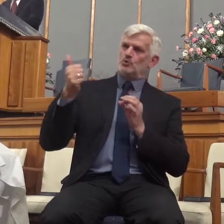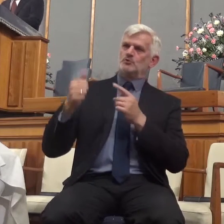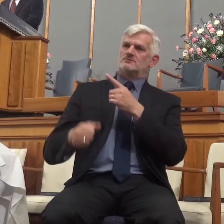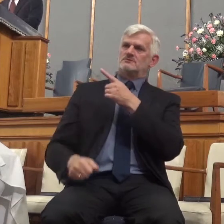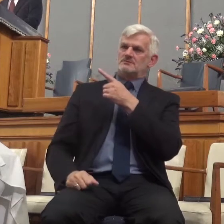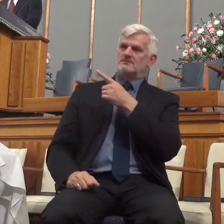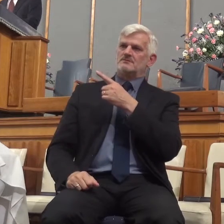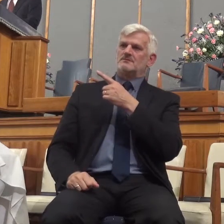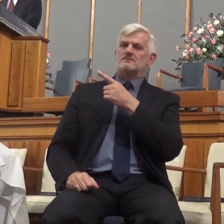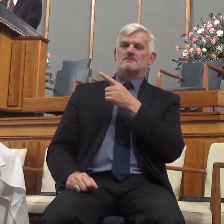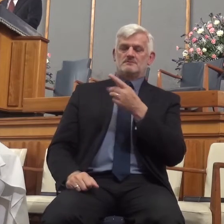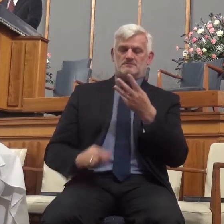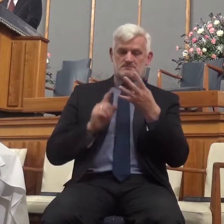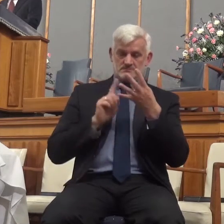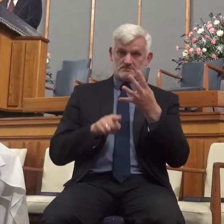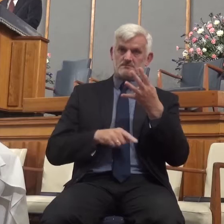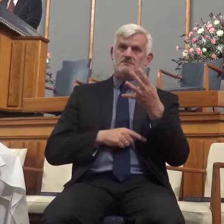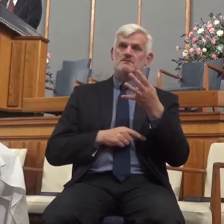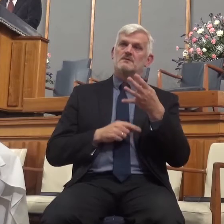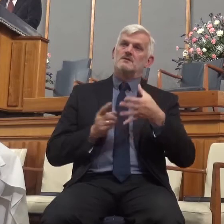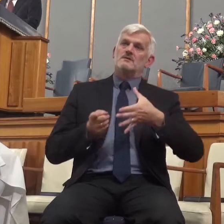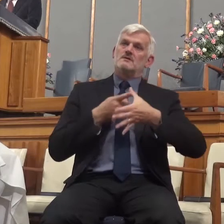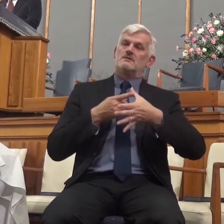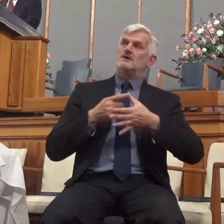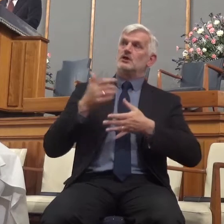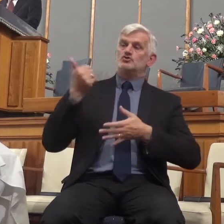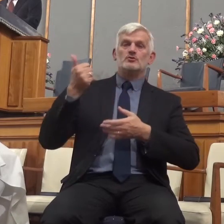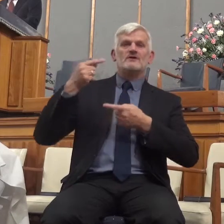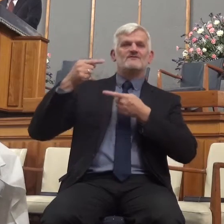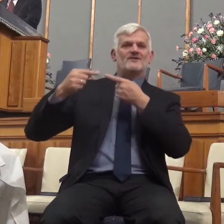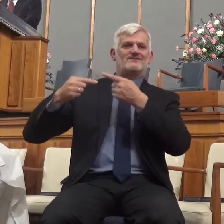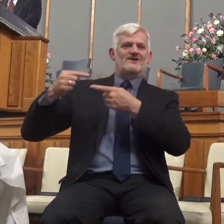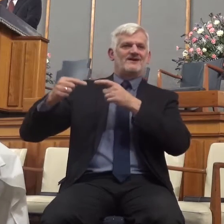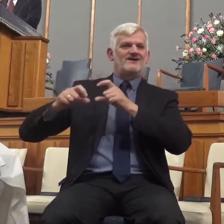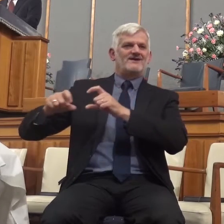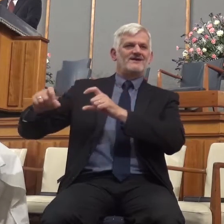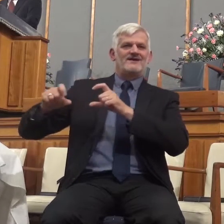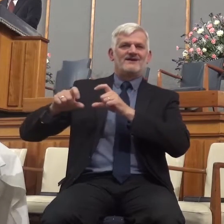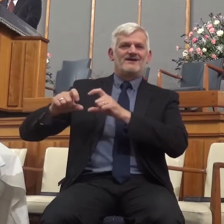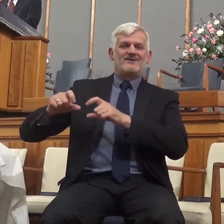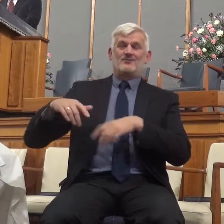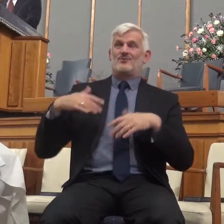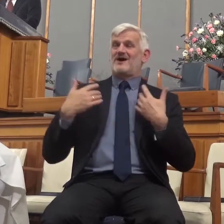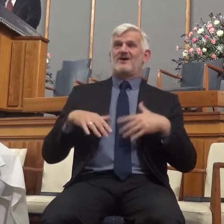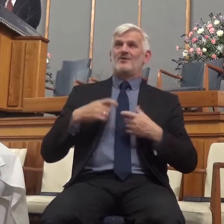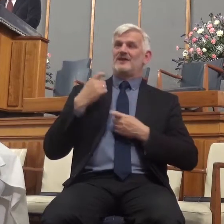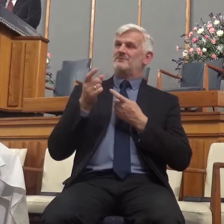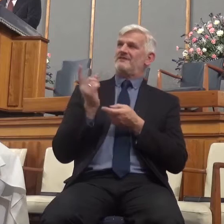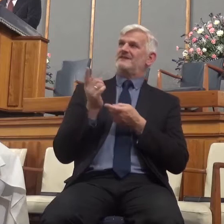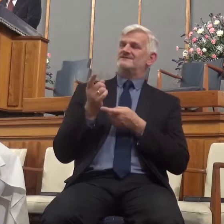he's everlastingly good. Just think of the richness of that term, for